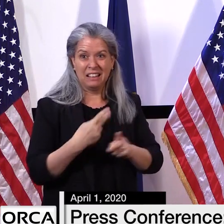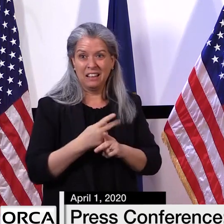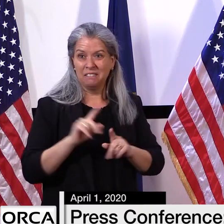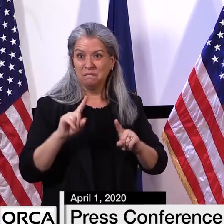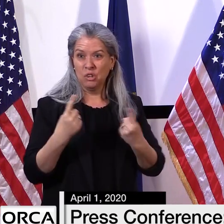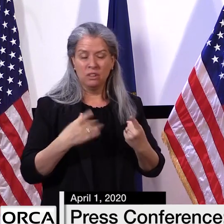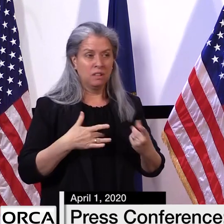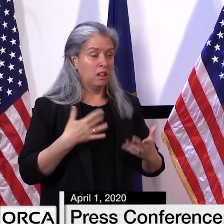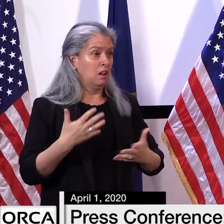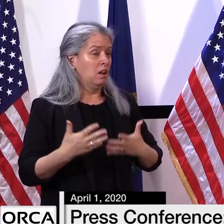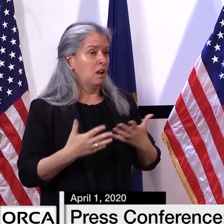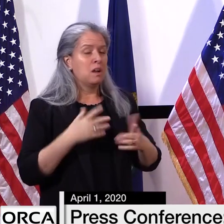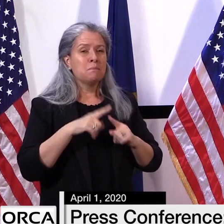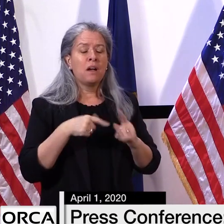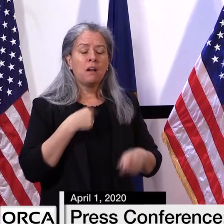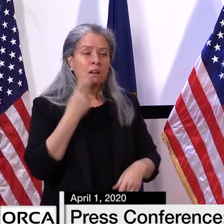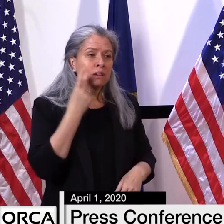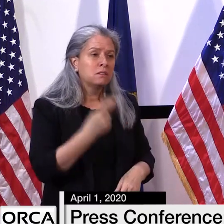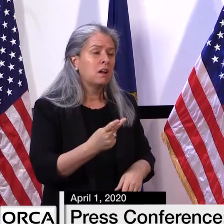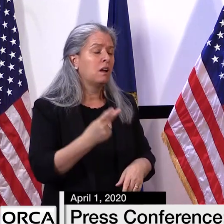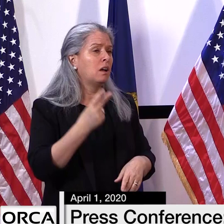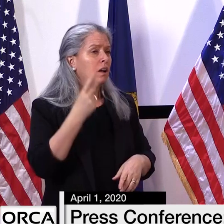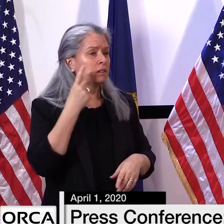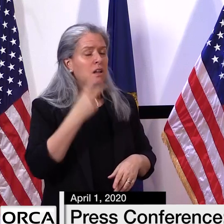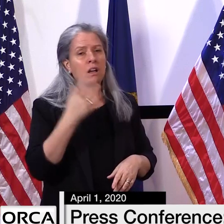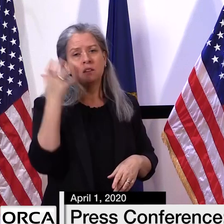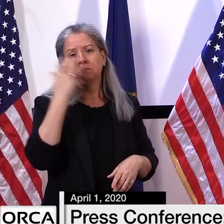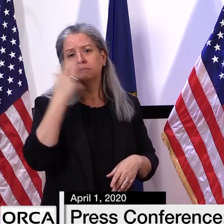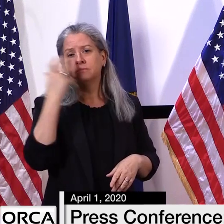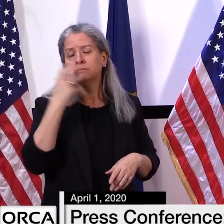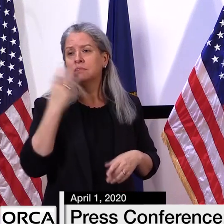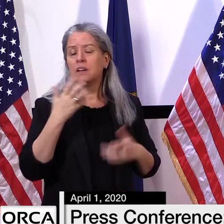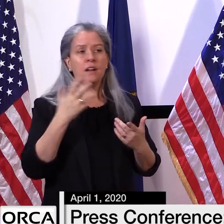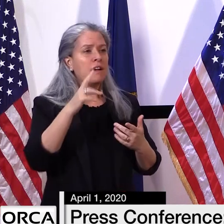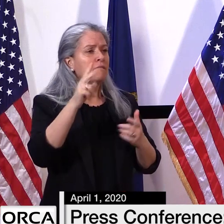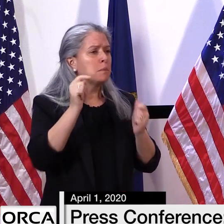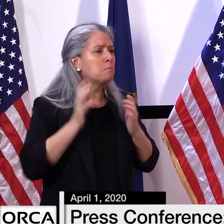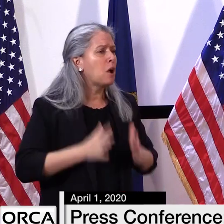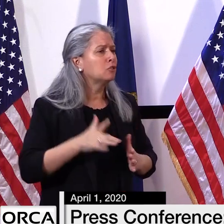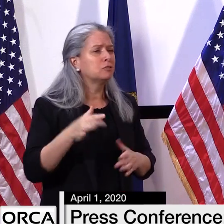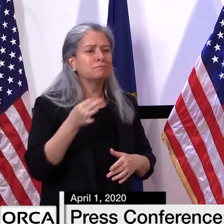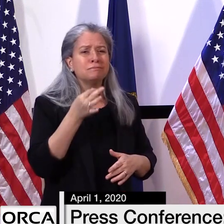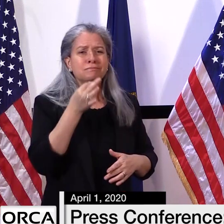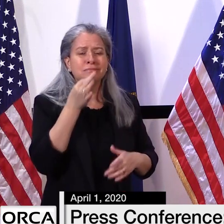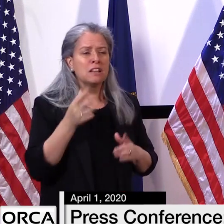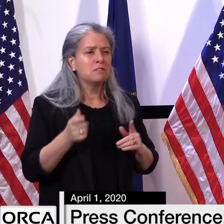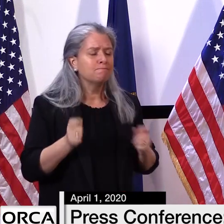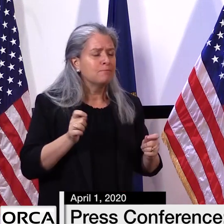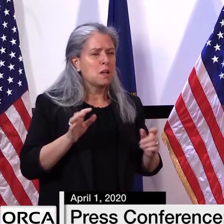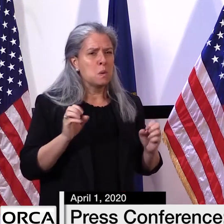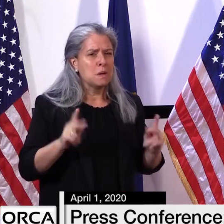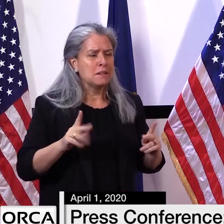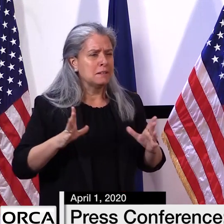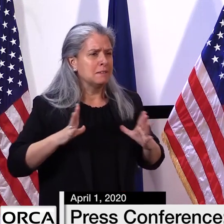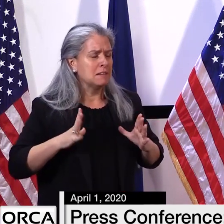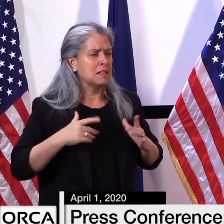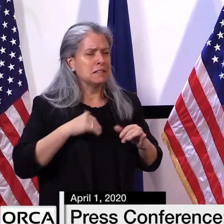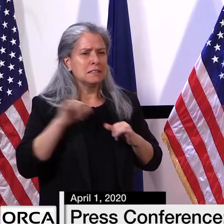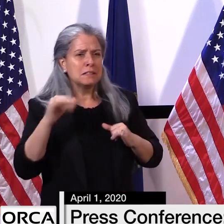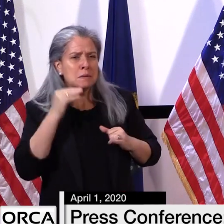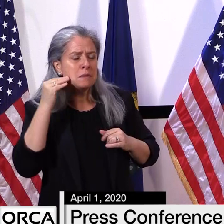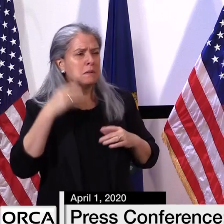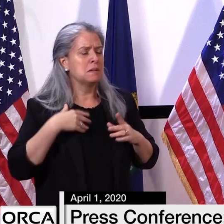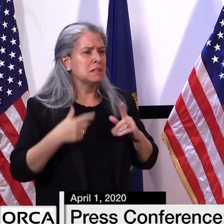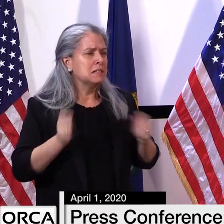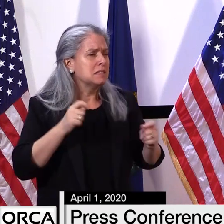day, I'm encouraged by what I see and how Vermonters are changing their behavior to help us slow this spread, support